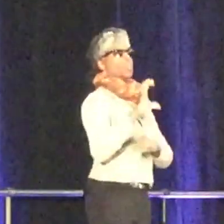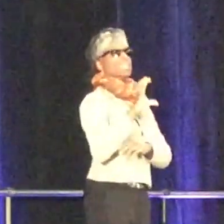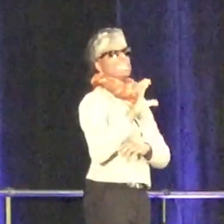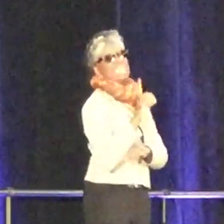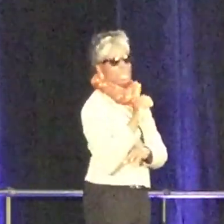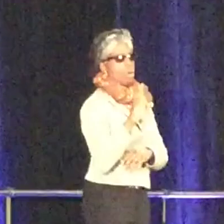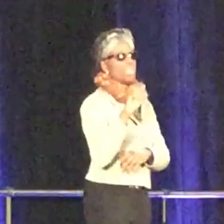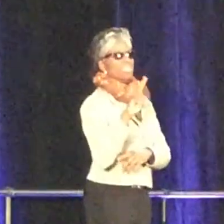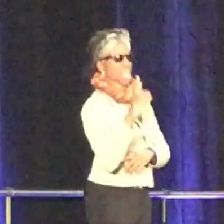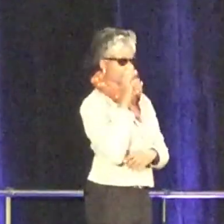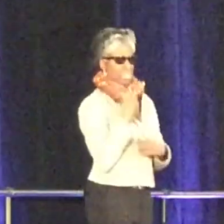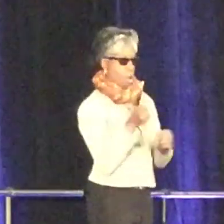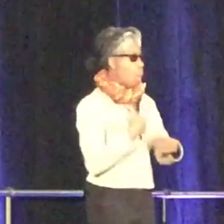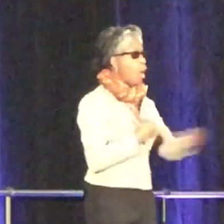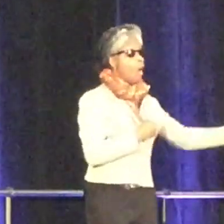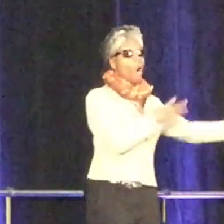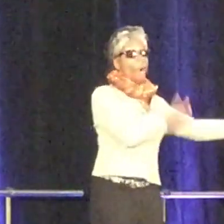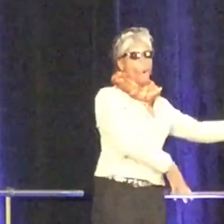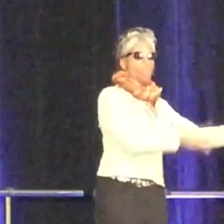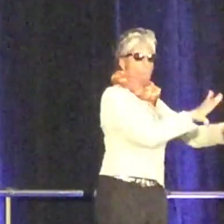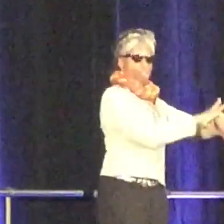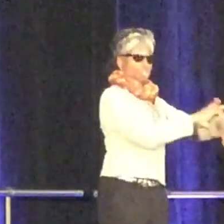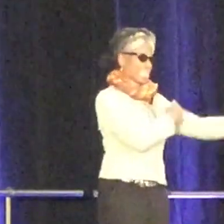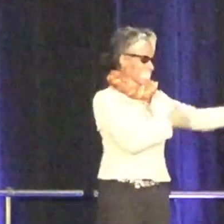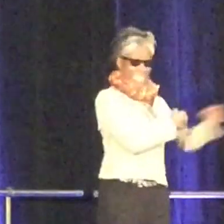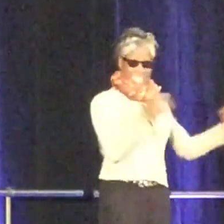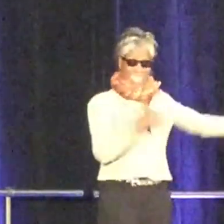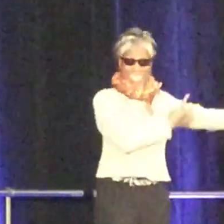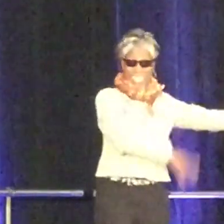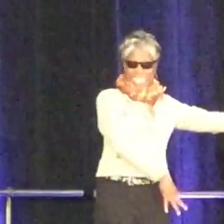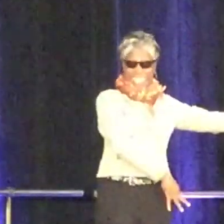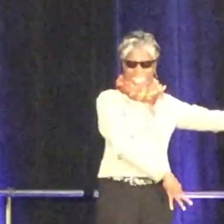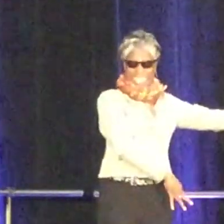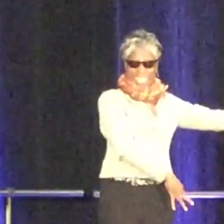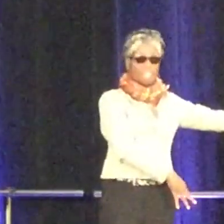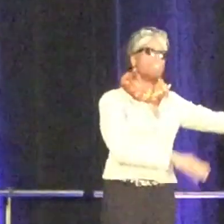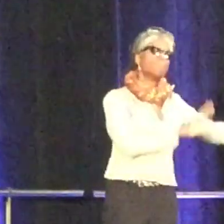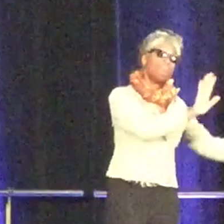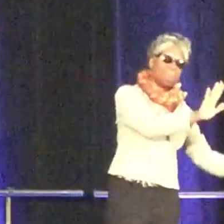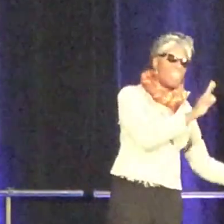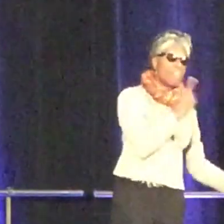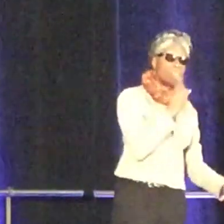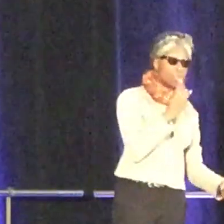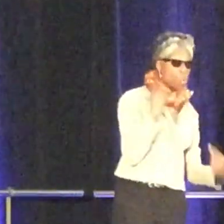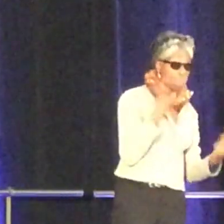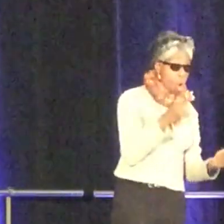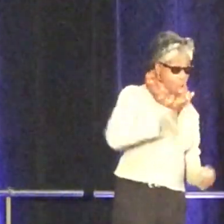Well, if I haven't disappointed you yet, this may be the disappointing point. I ain't got no DVDs in the trunk of my